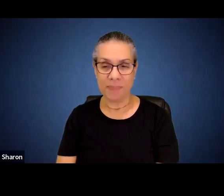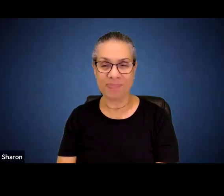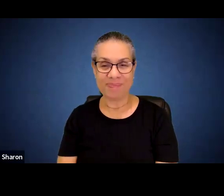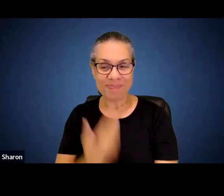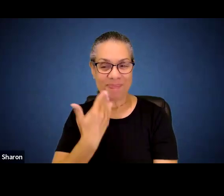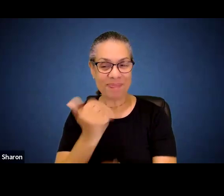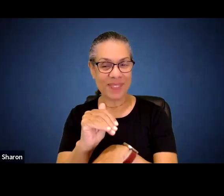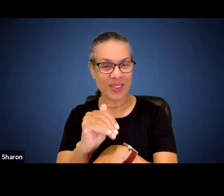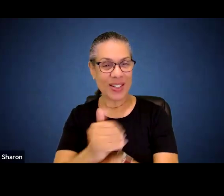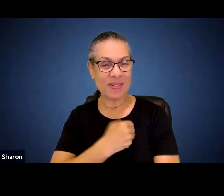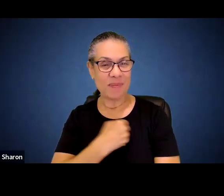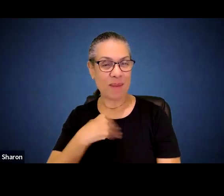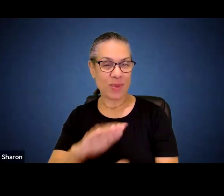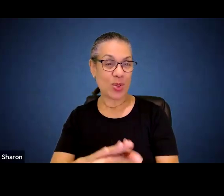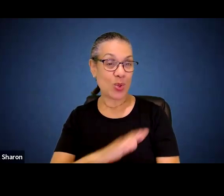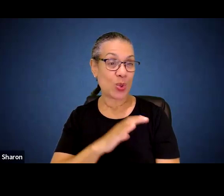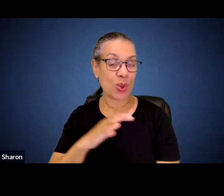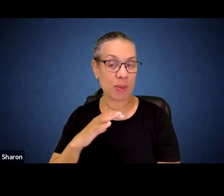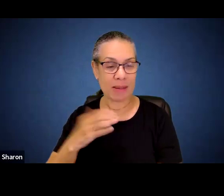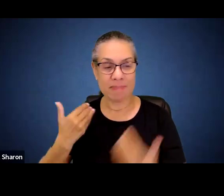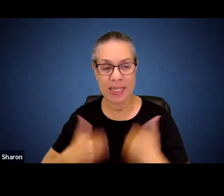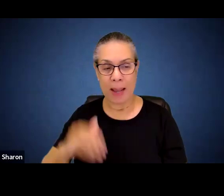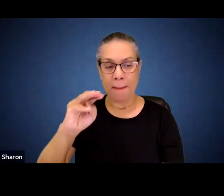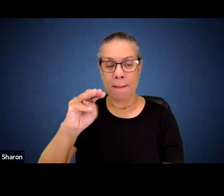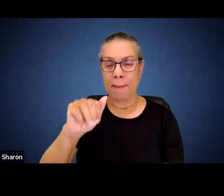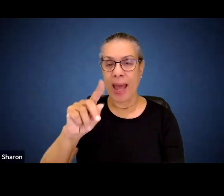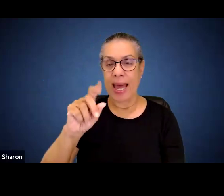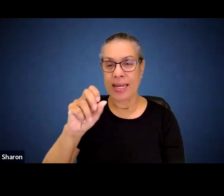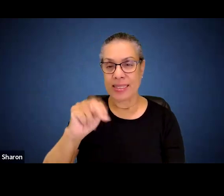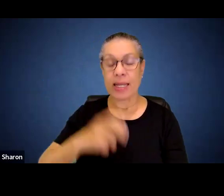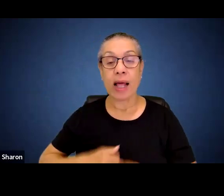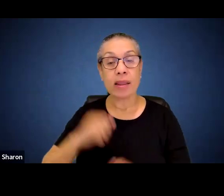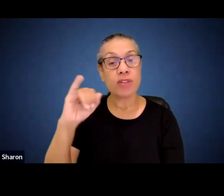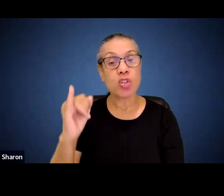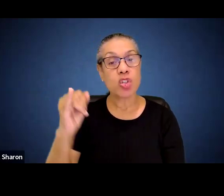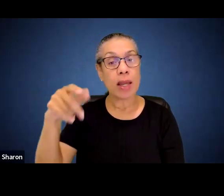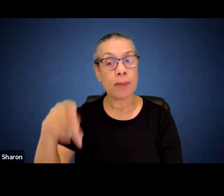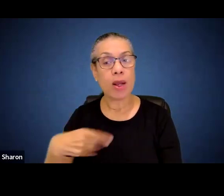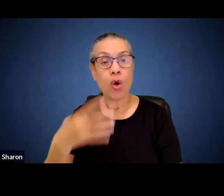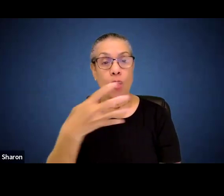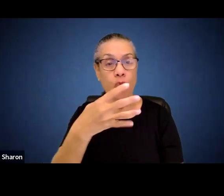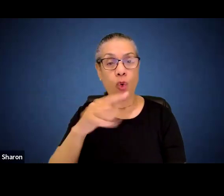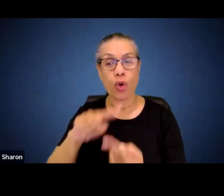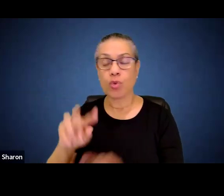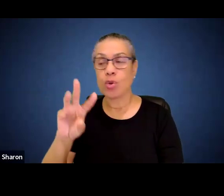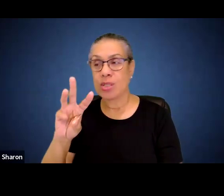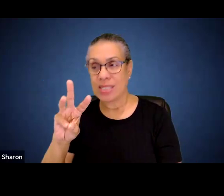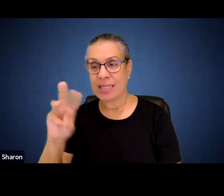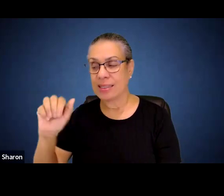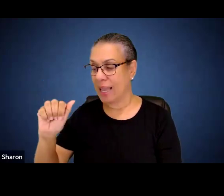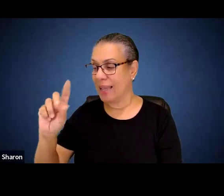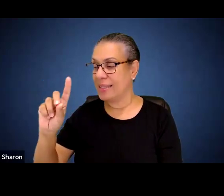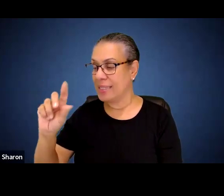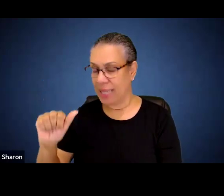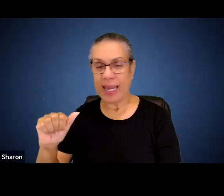Good evening, members of the school committee. My name is Madison Kronheim. I live in Jamaica Plain, and I'm a 4th through 6th grade ABA classroom teacher at the